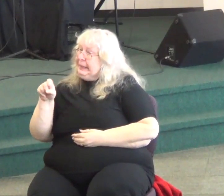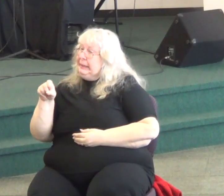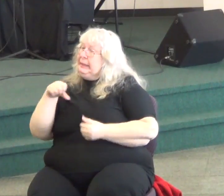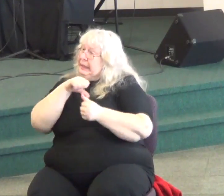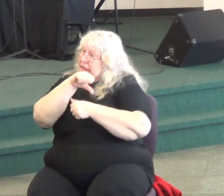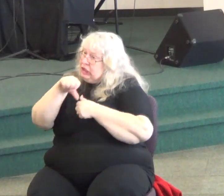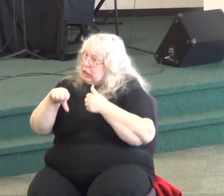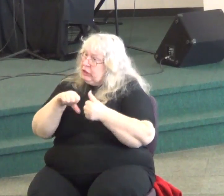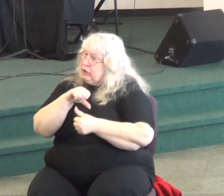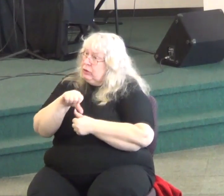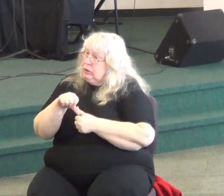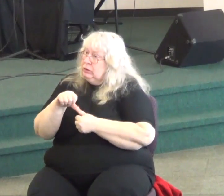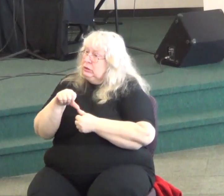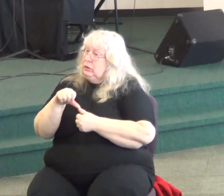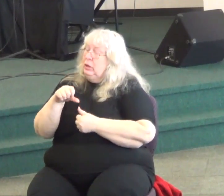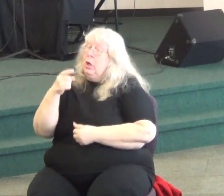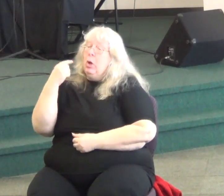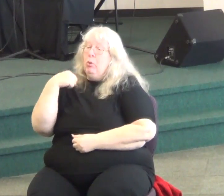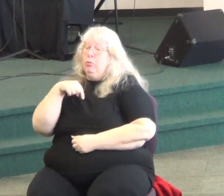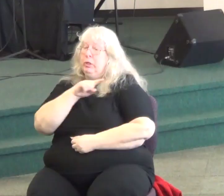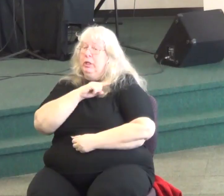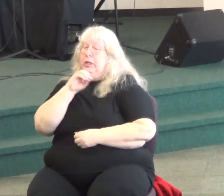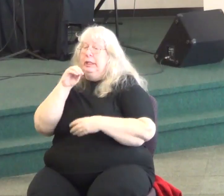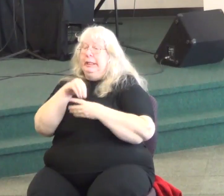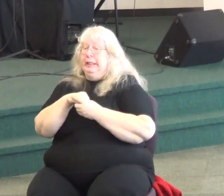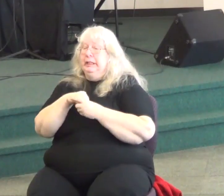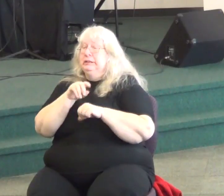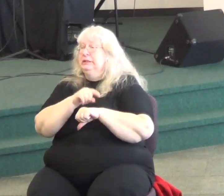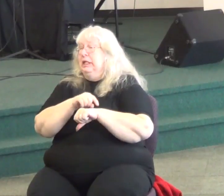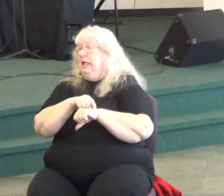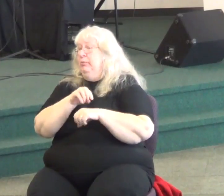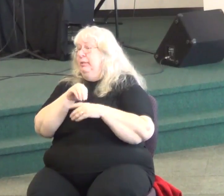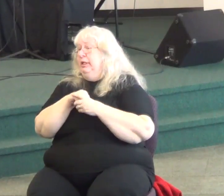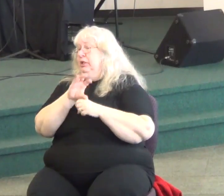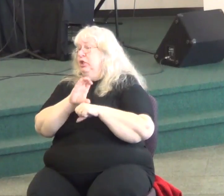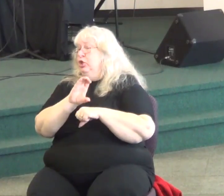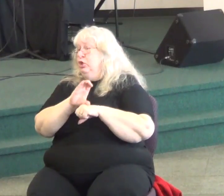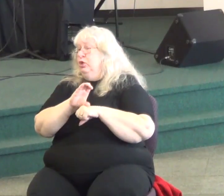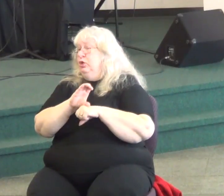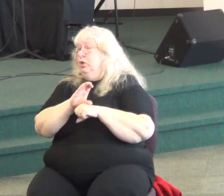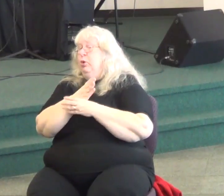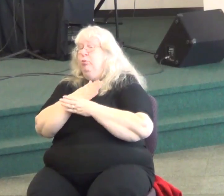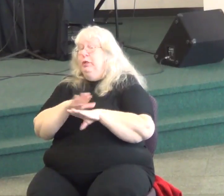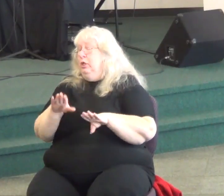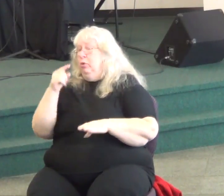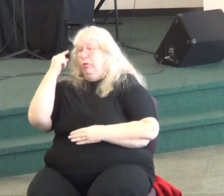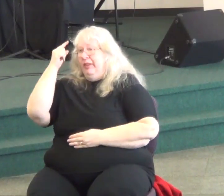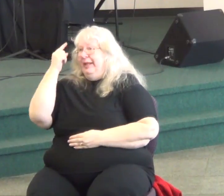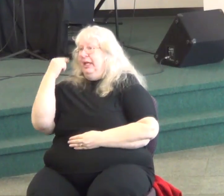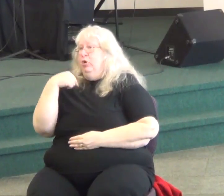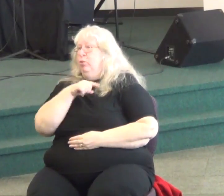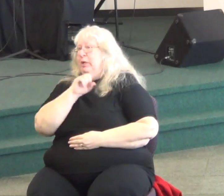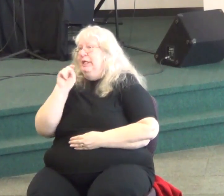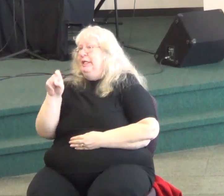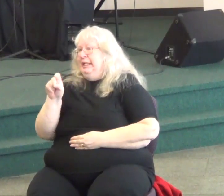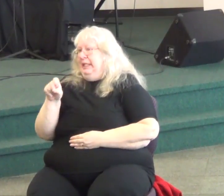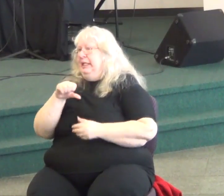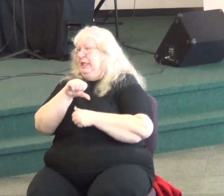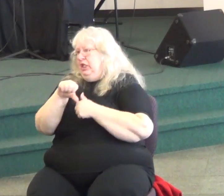We're in a dispensation of the church that we don't really think we need each other anymore. We're